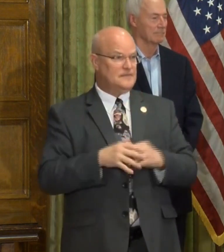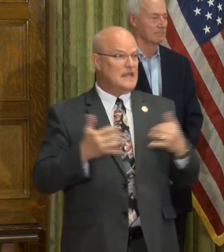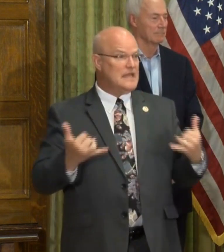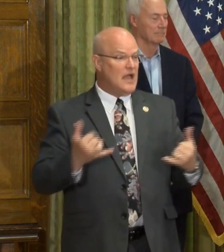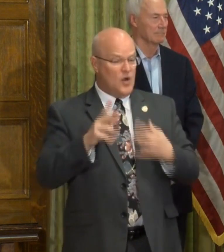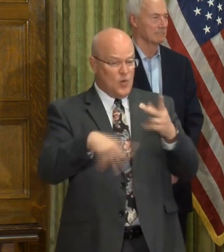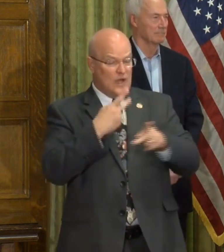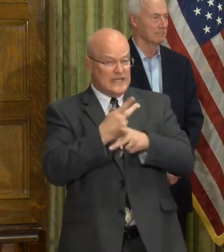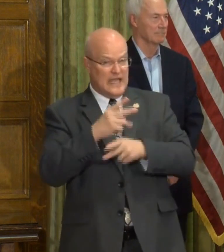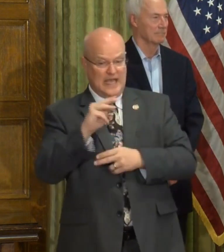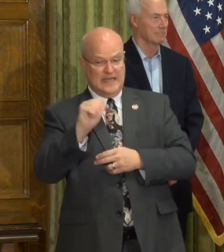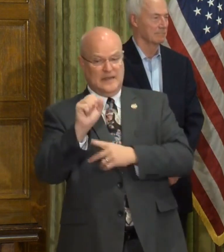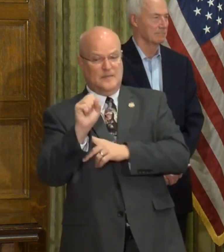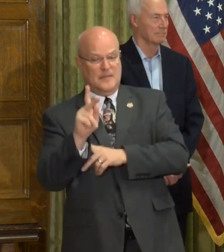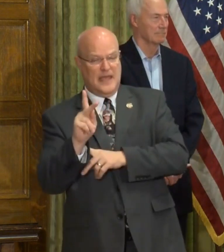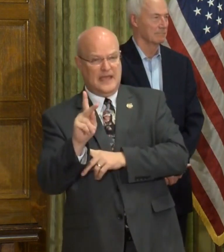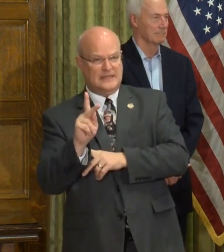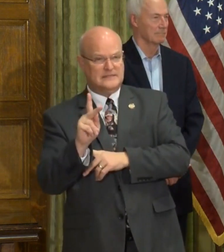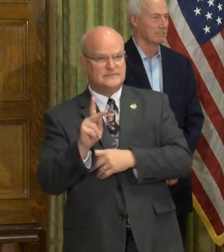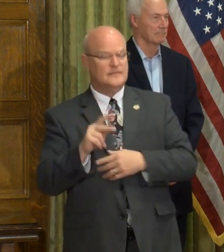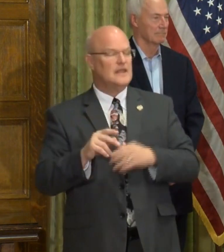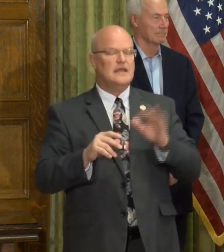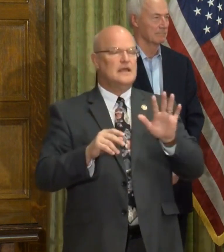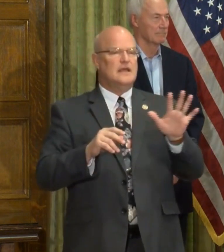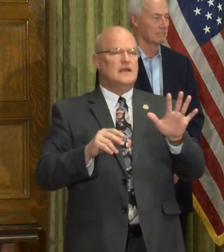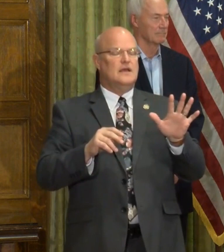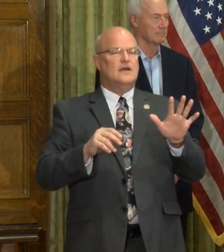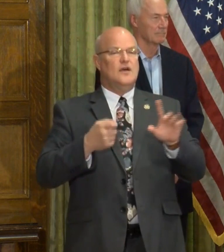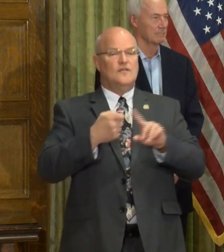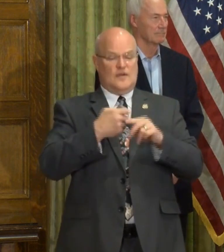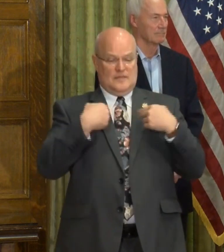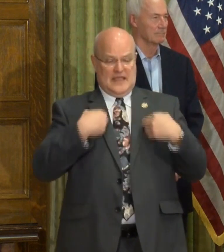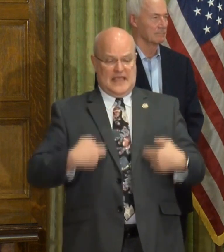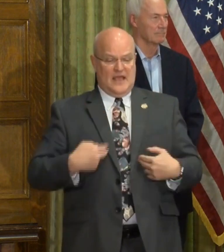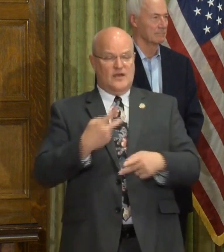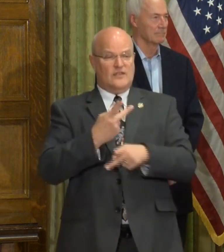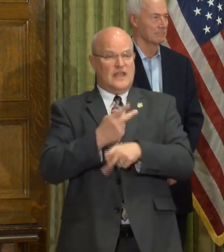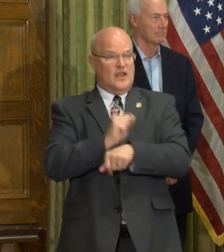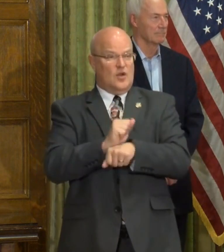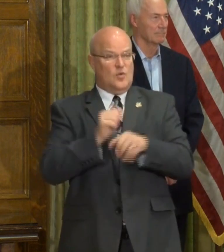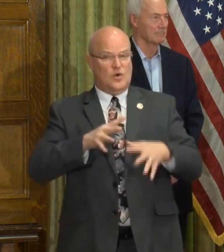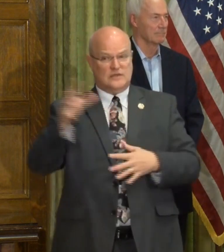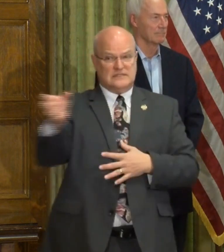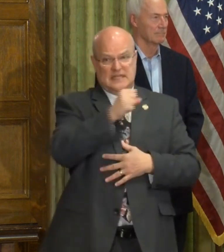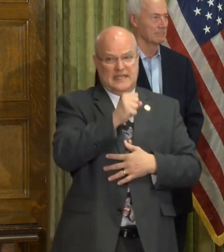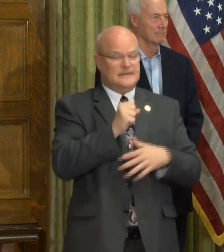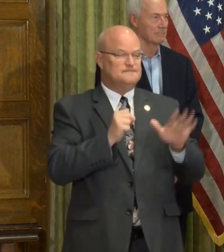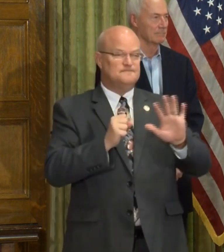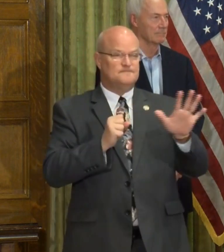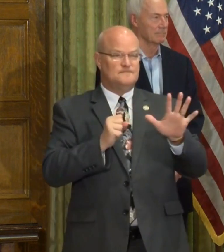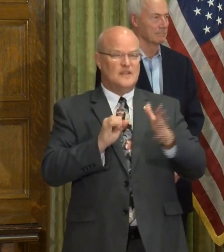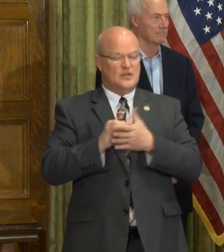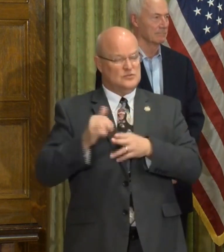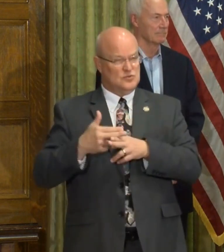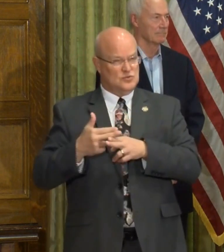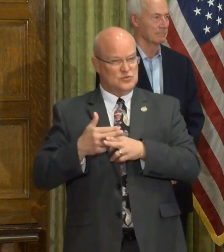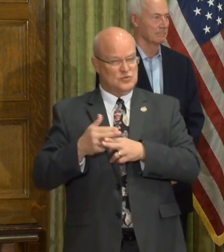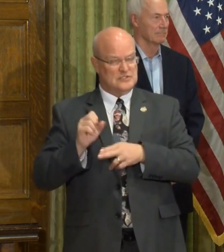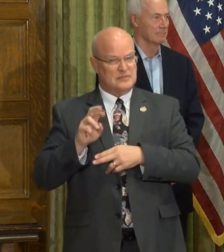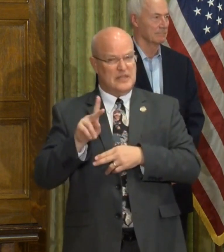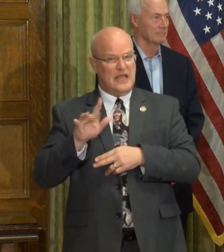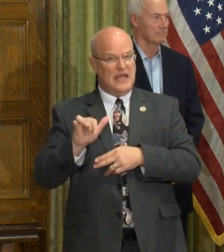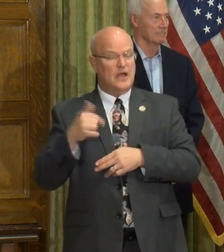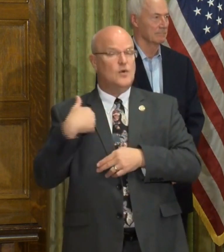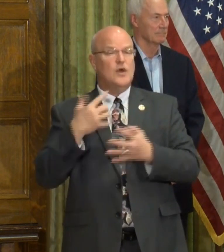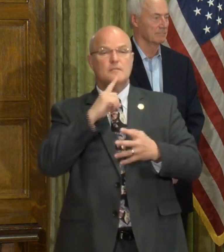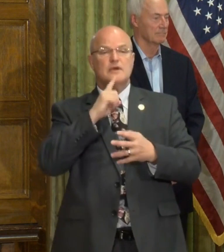COVID-19. Now, what kind of masks? We don't want to take away masks from our healthcare workers because those are in short supply. We want